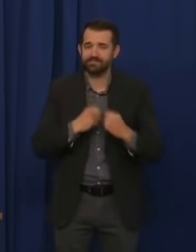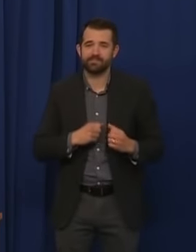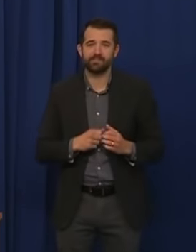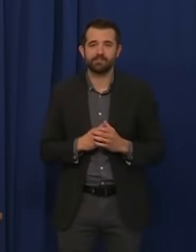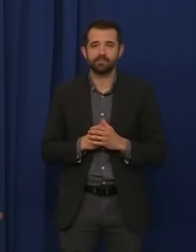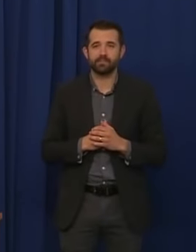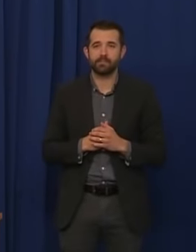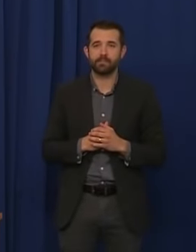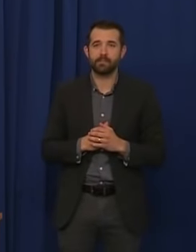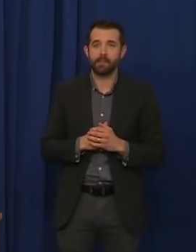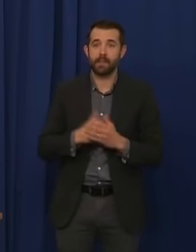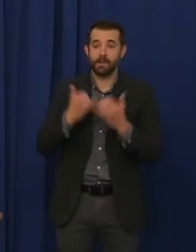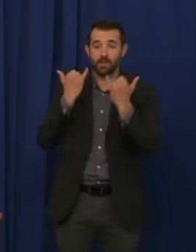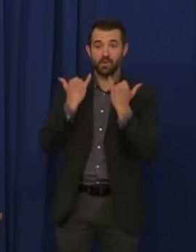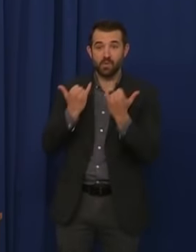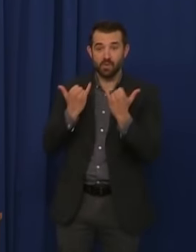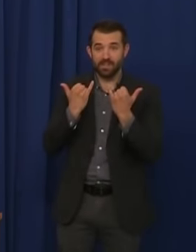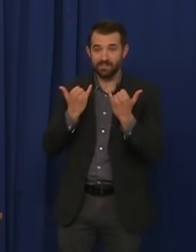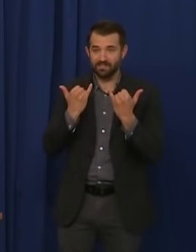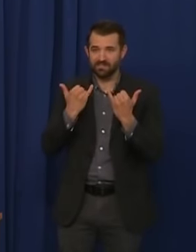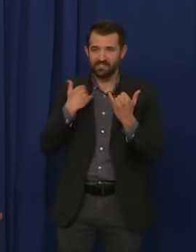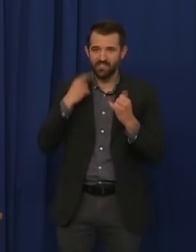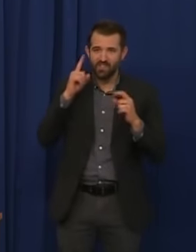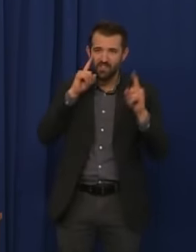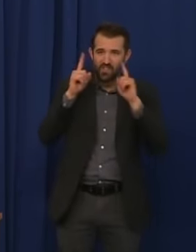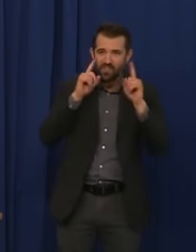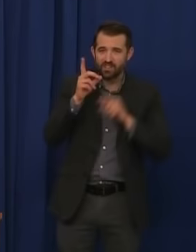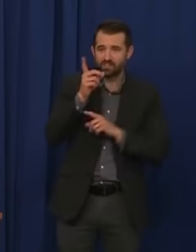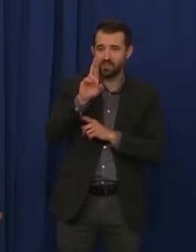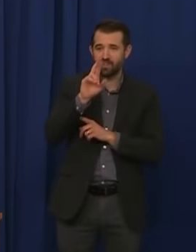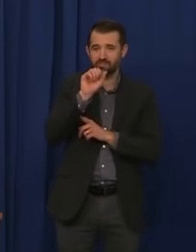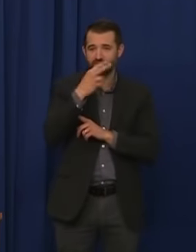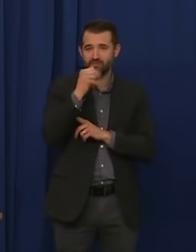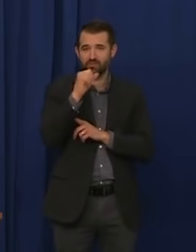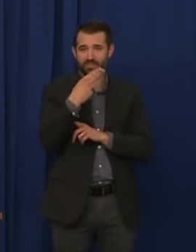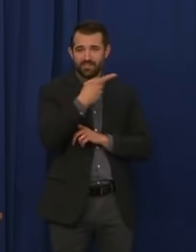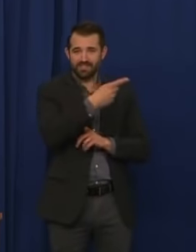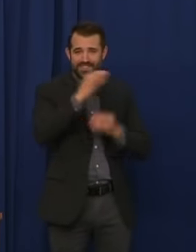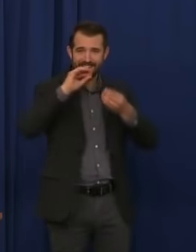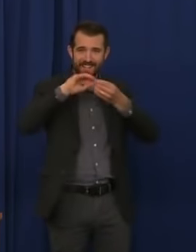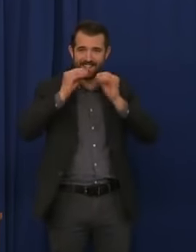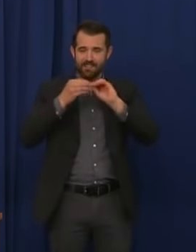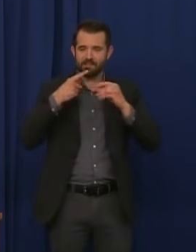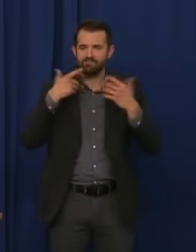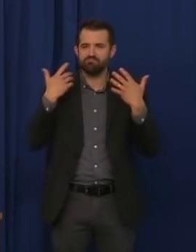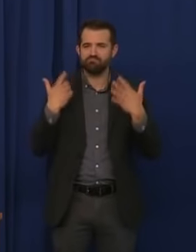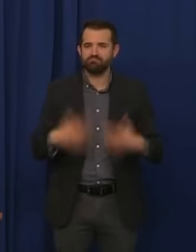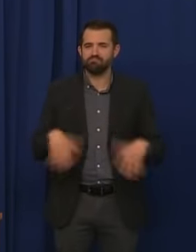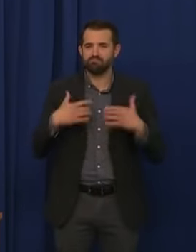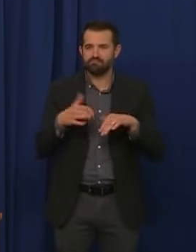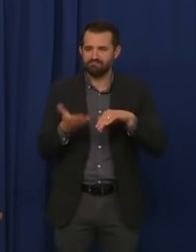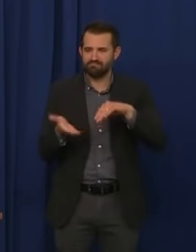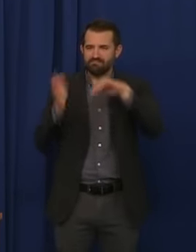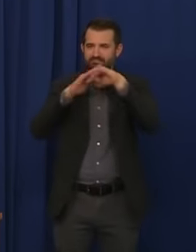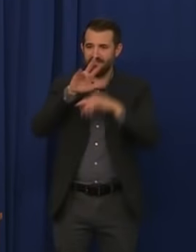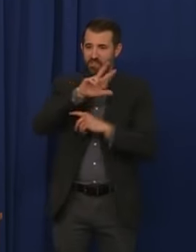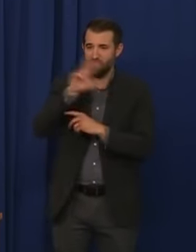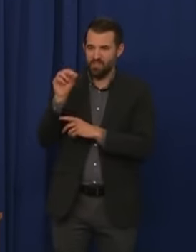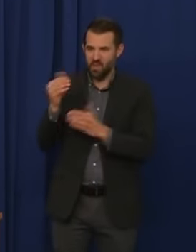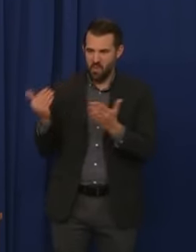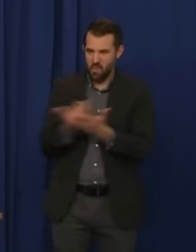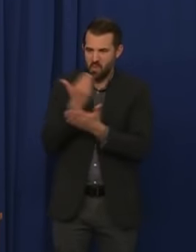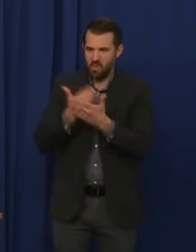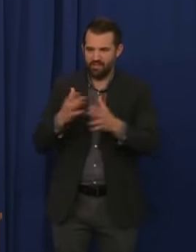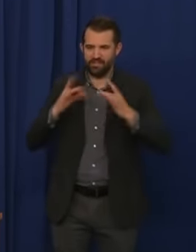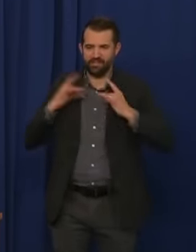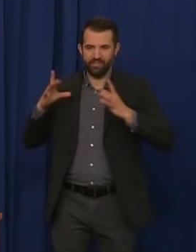Today, we heard the sobering statistics from Dr. Shaw. 30 new cases, 5 deaths, more than in any